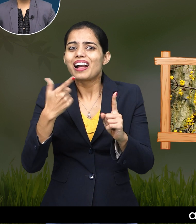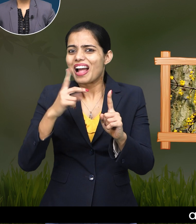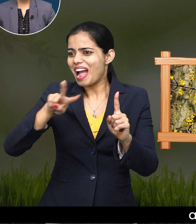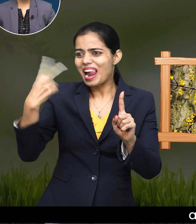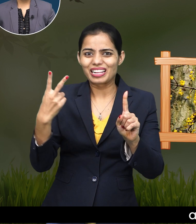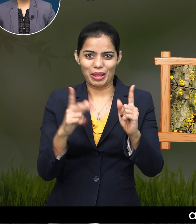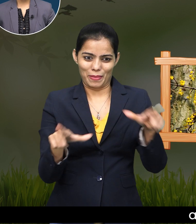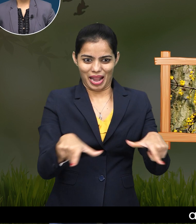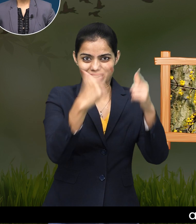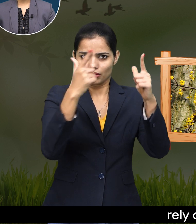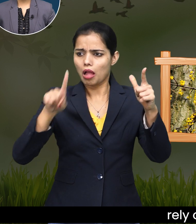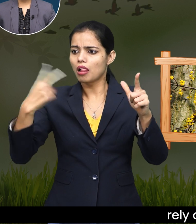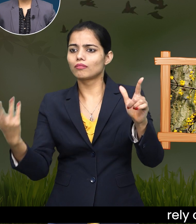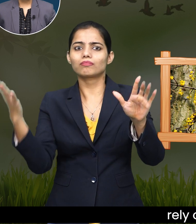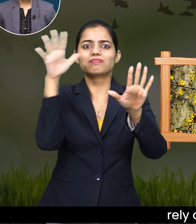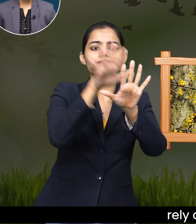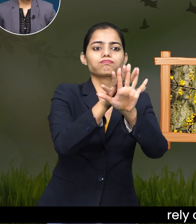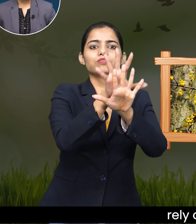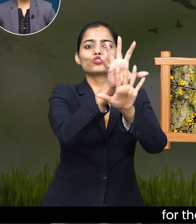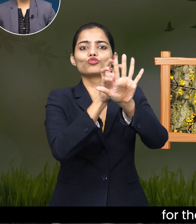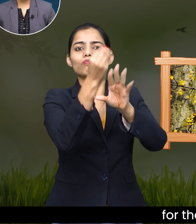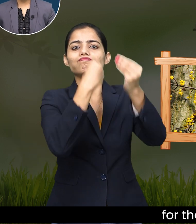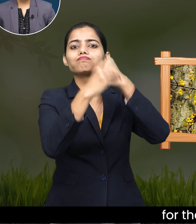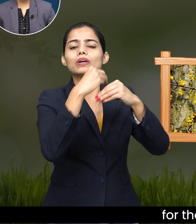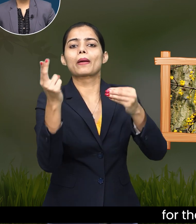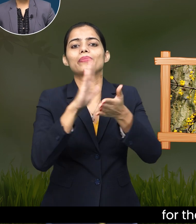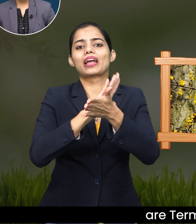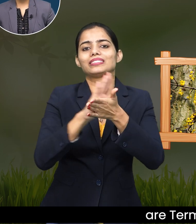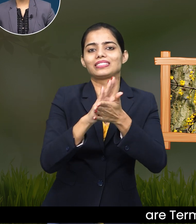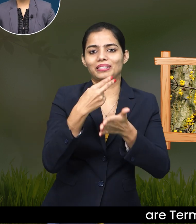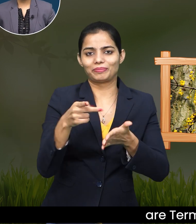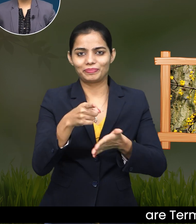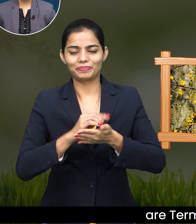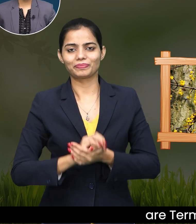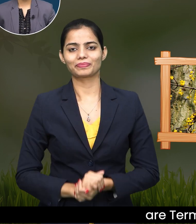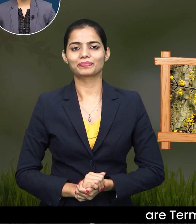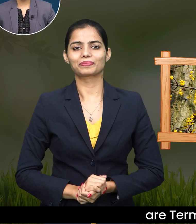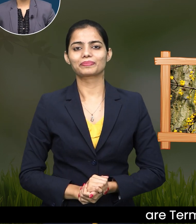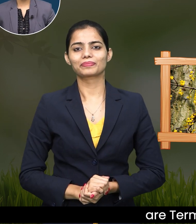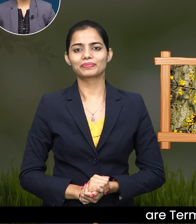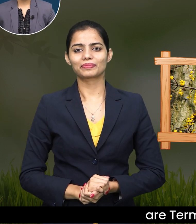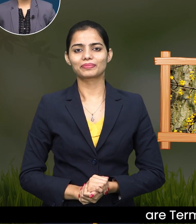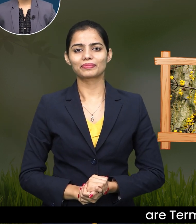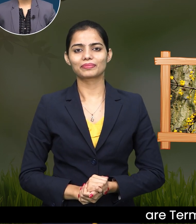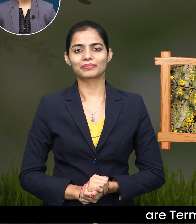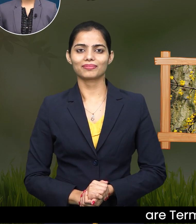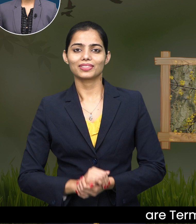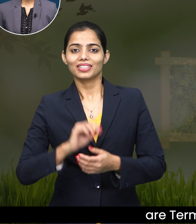dodder rely on other plants for their nourishment are termed heterotrophic.